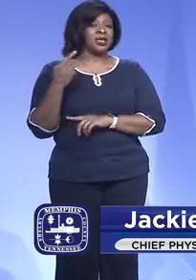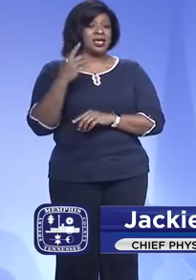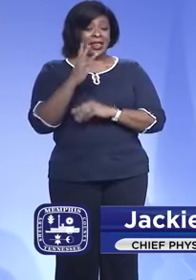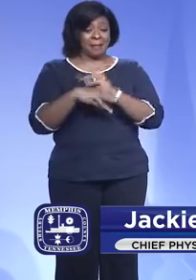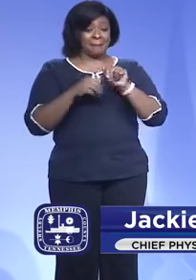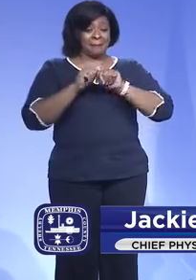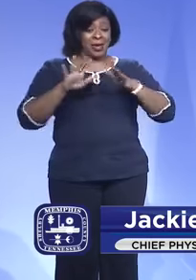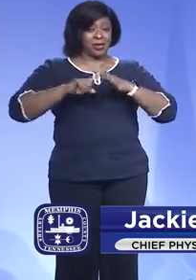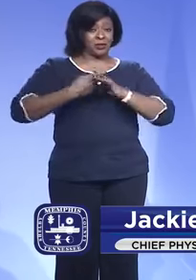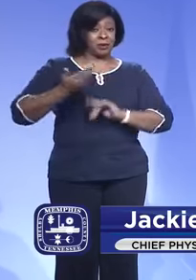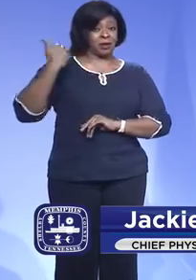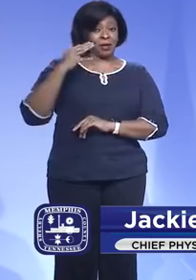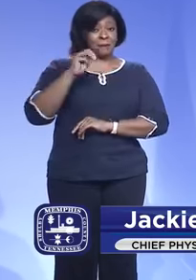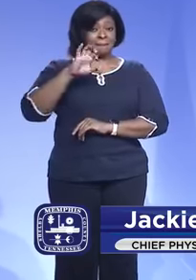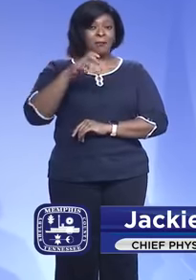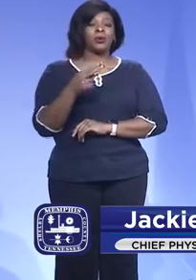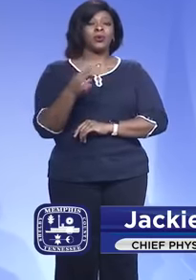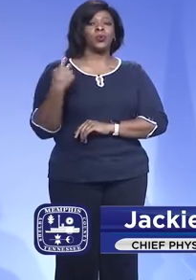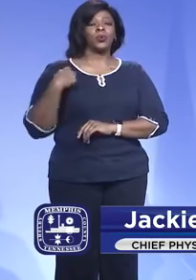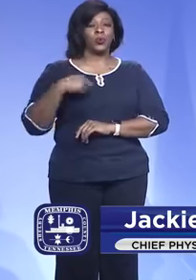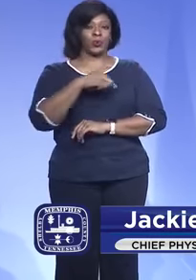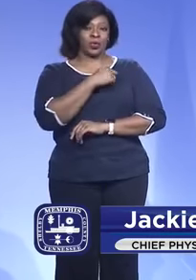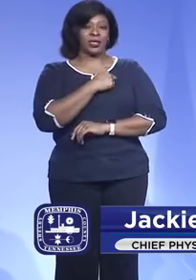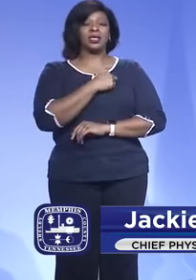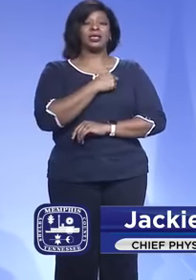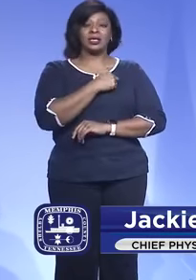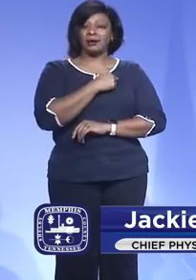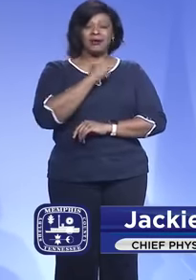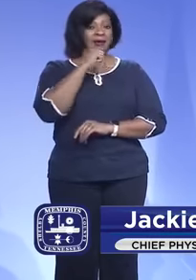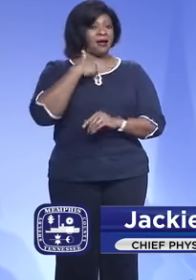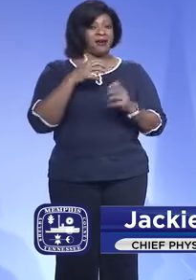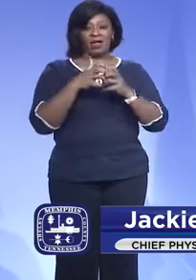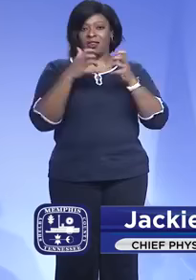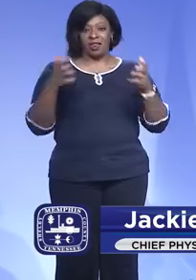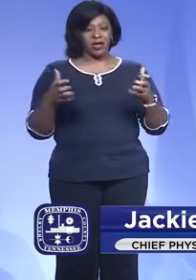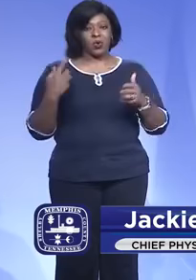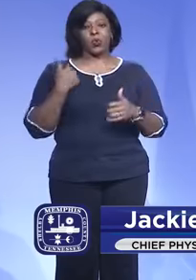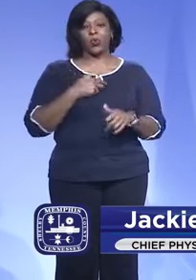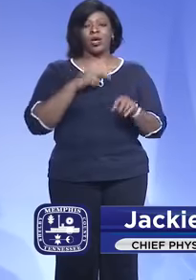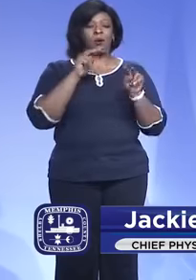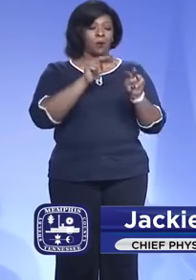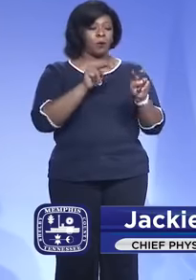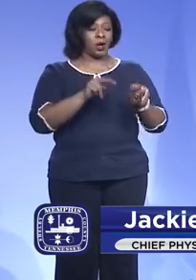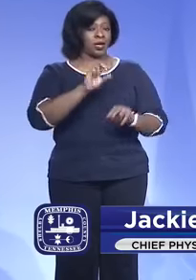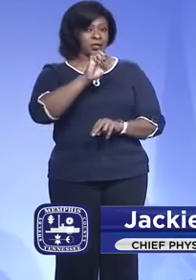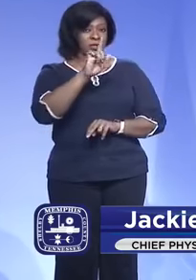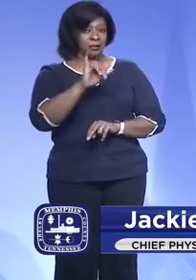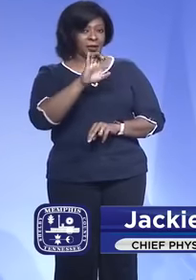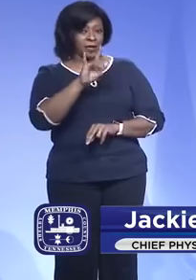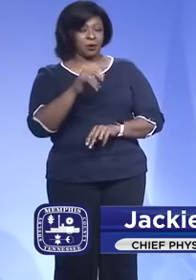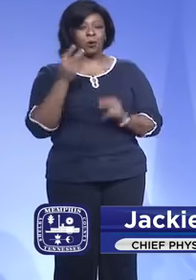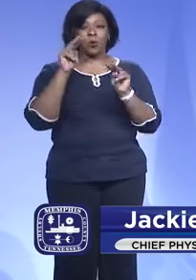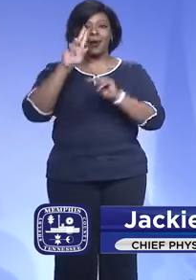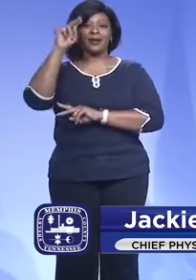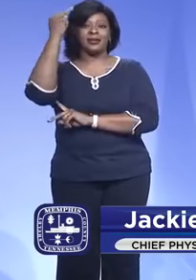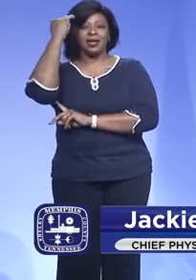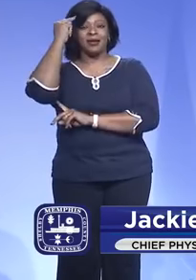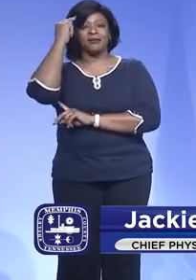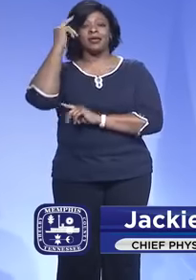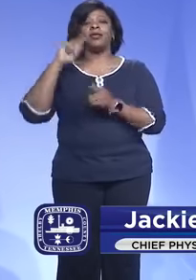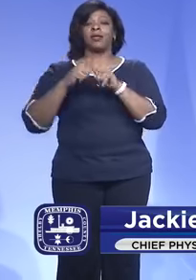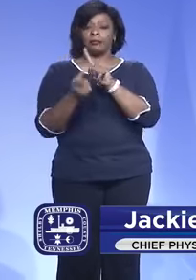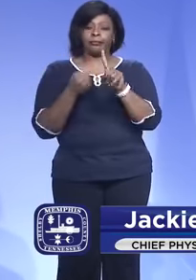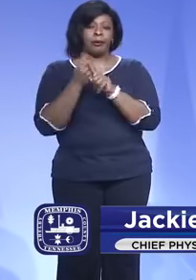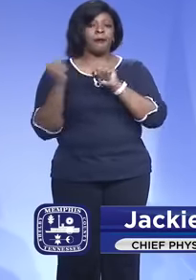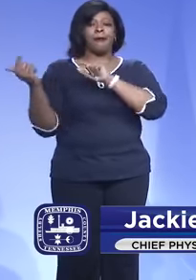first started in March, we didn't have a lot. We watched Shelby County, we watched Nashville, and then August hit, and